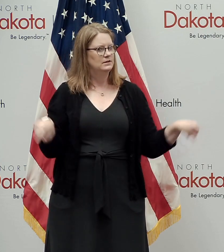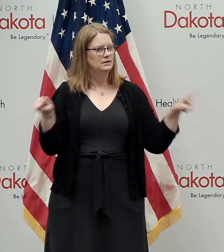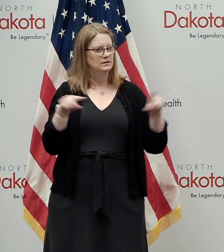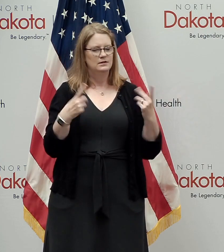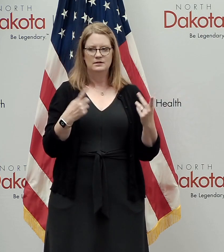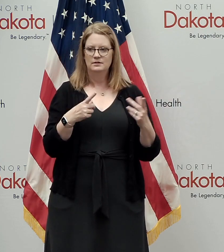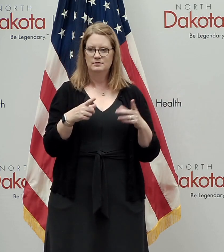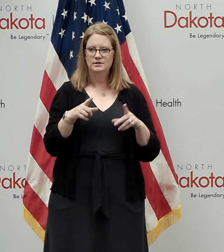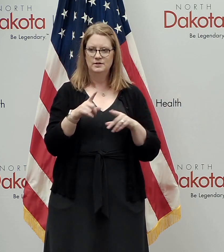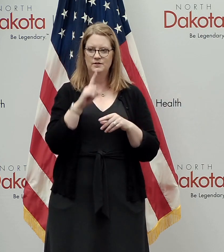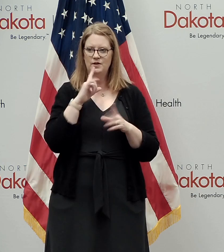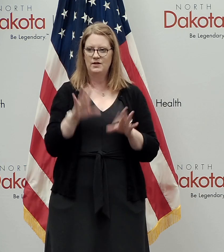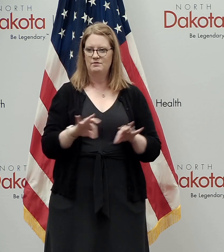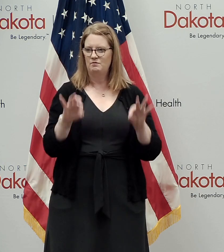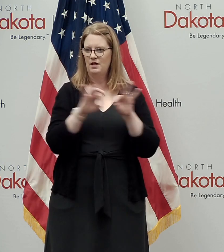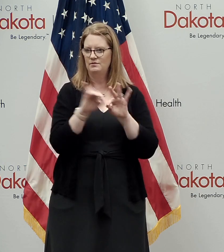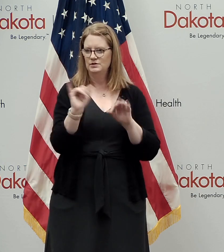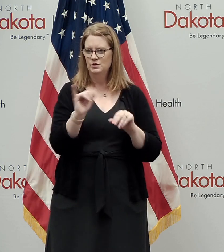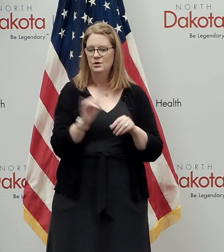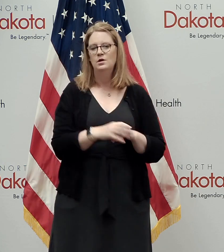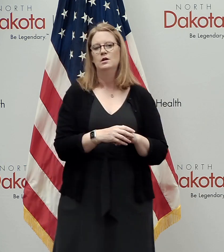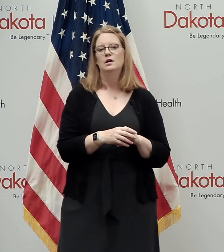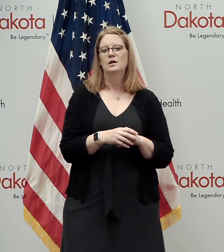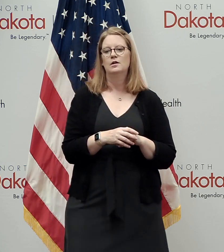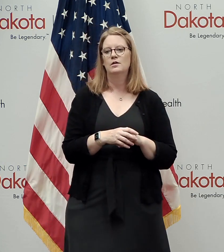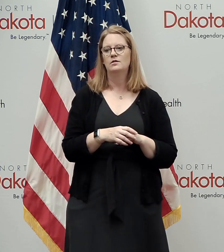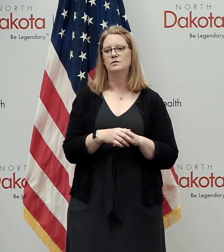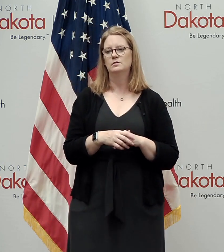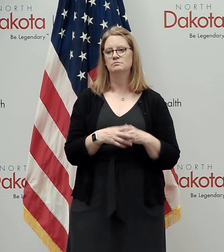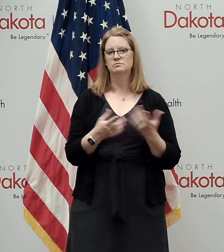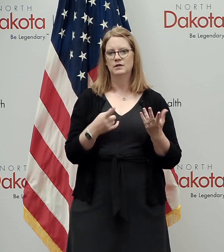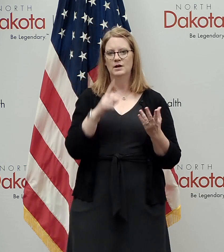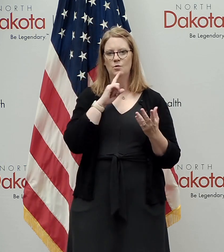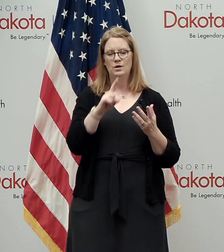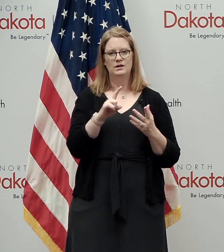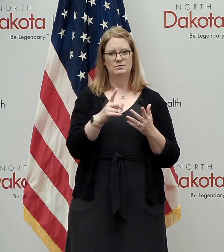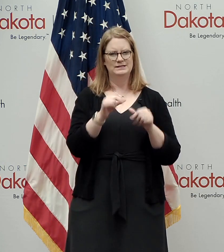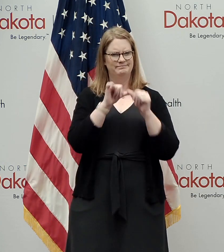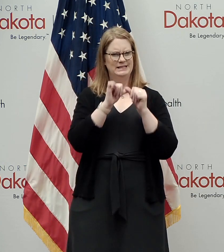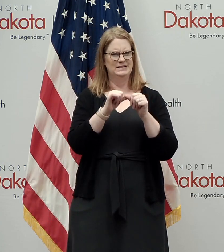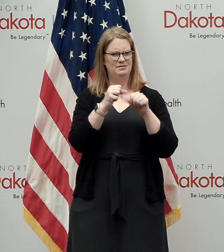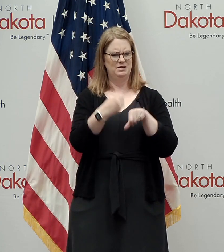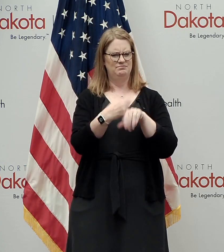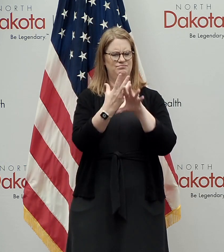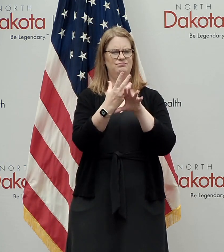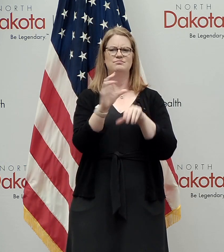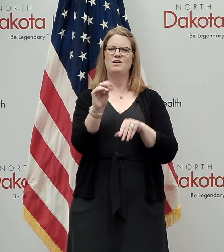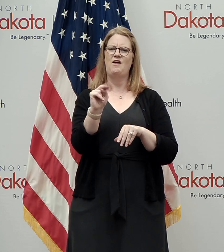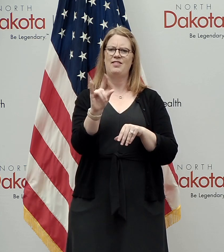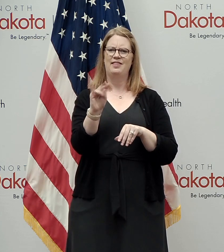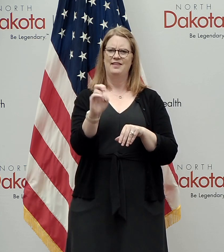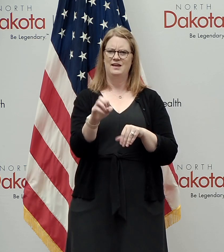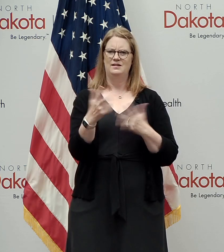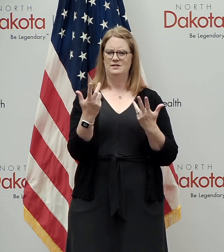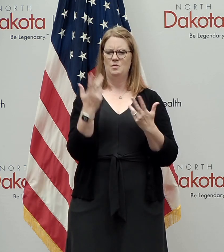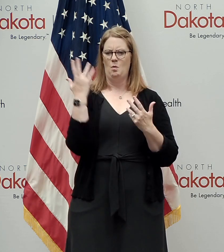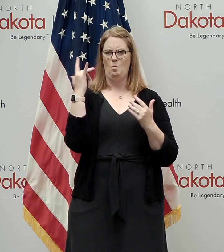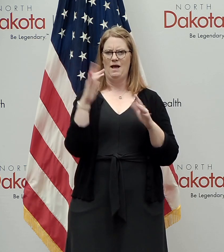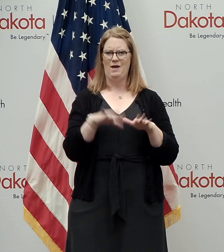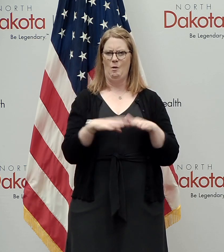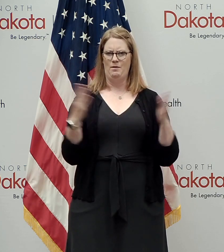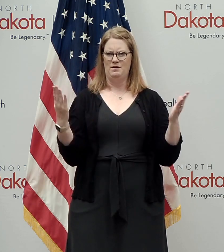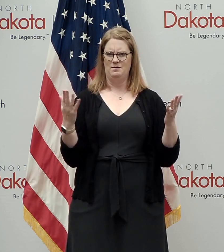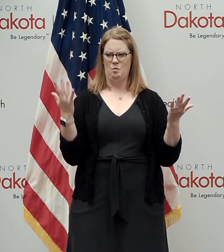of this too. One of the questions that come up is, why don't we just stay online and not go back? And the